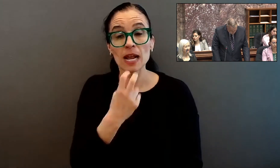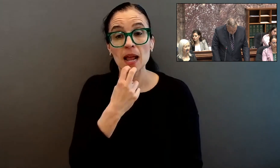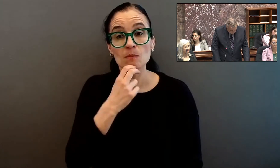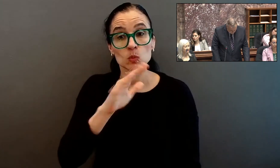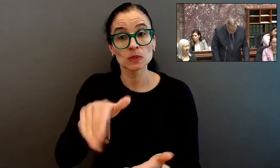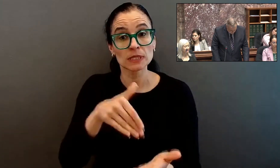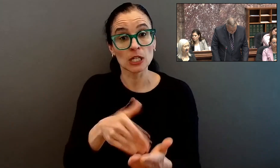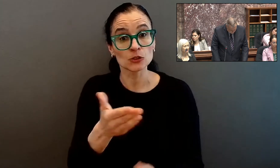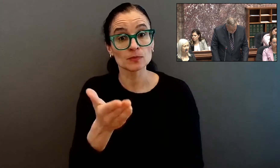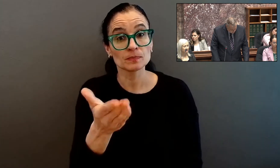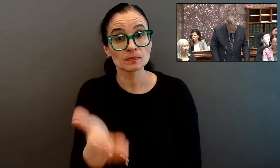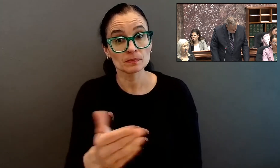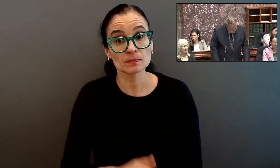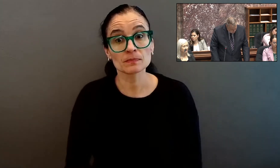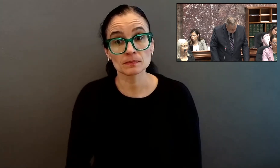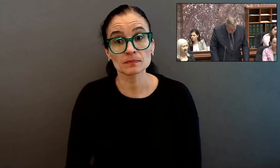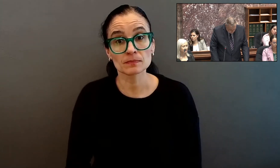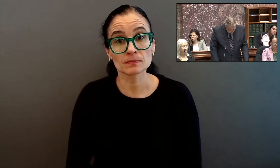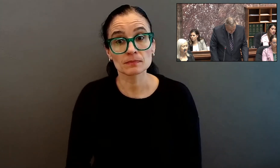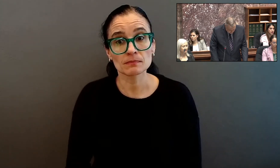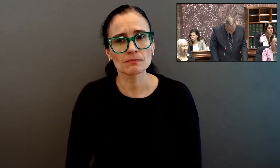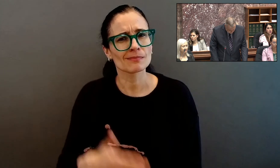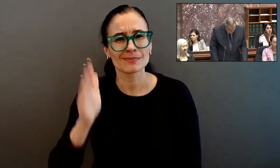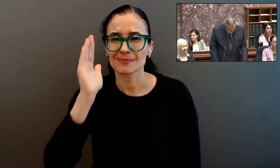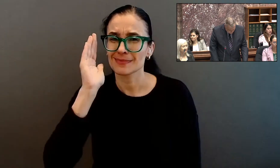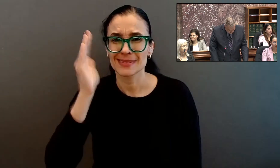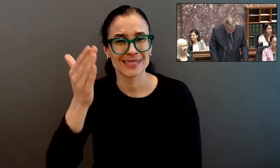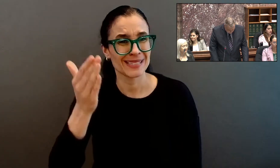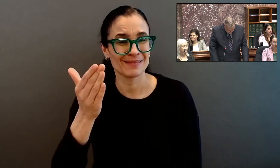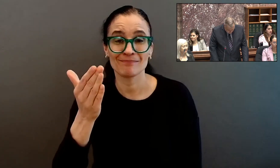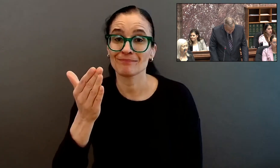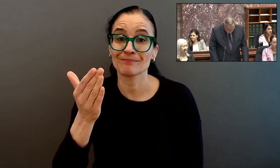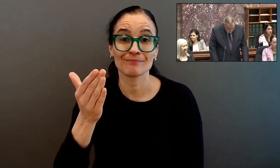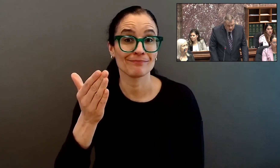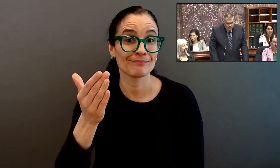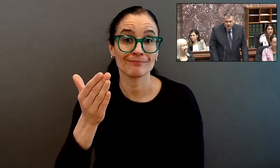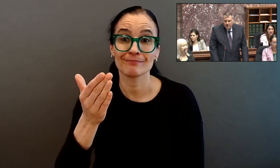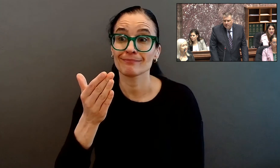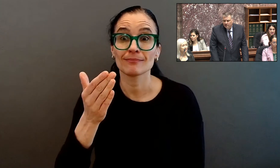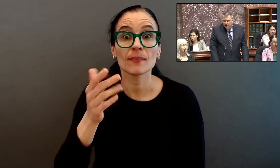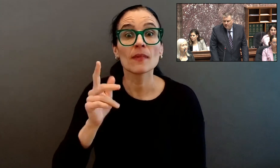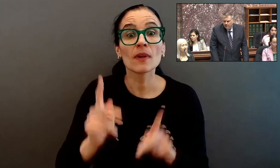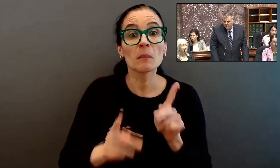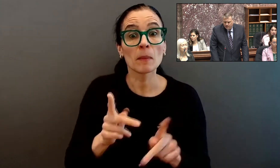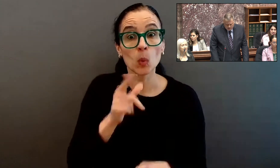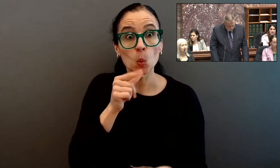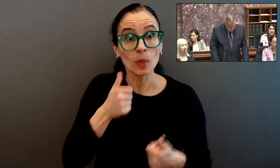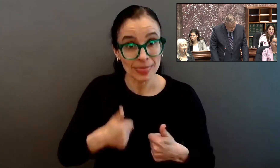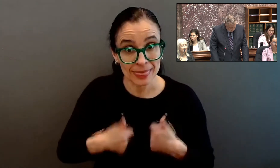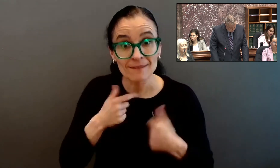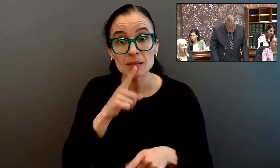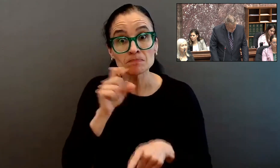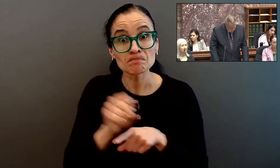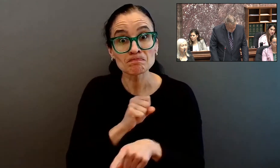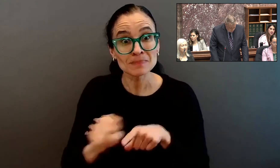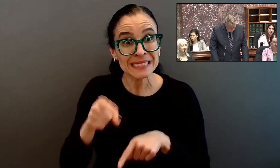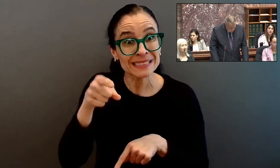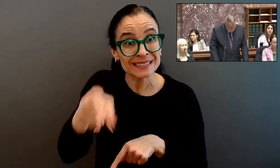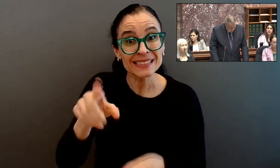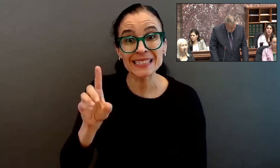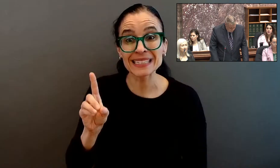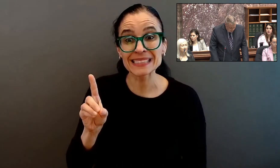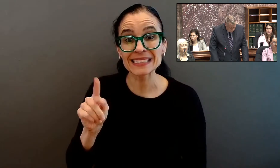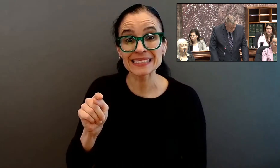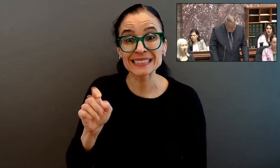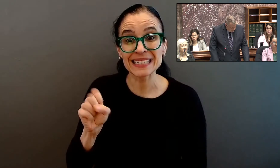for the better is the Premier's friend, Michael Bryant, over the last few months, who received his $175,000 contract to